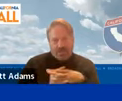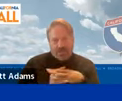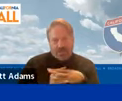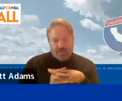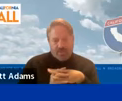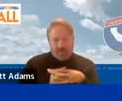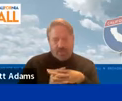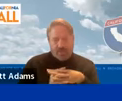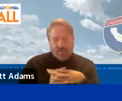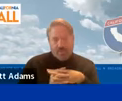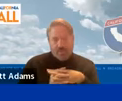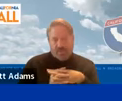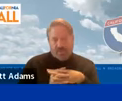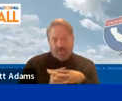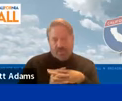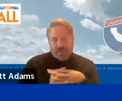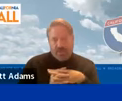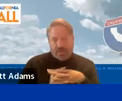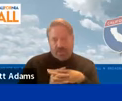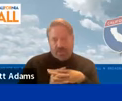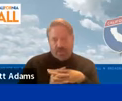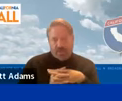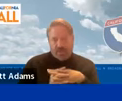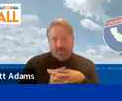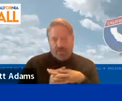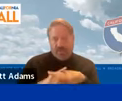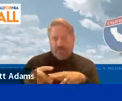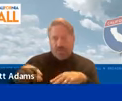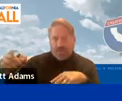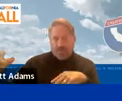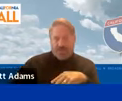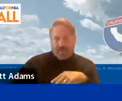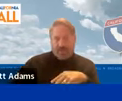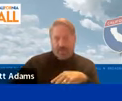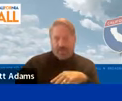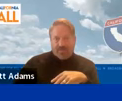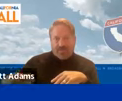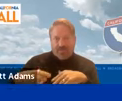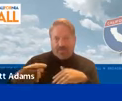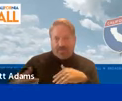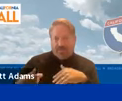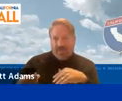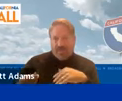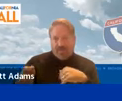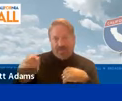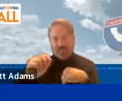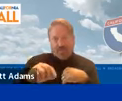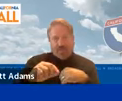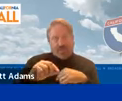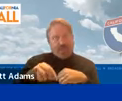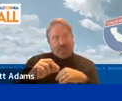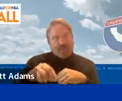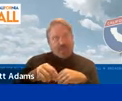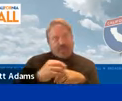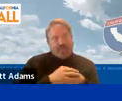be really important, and how we develop programs and allocate capacity grants to do that. The one